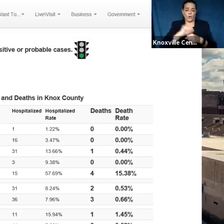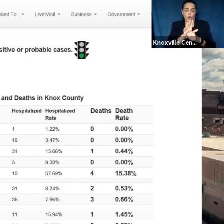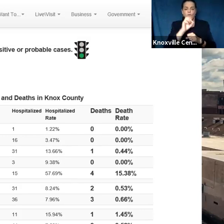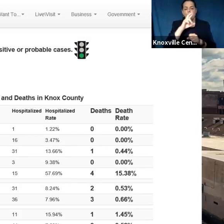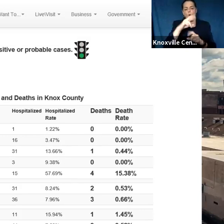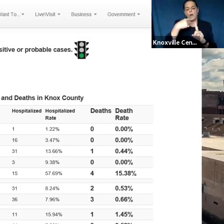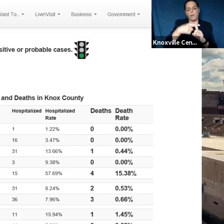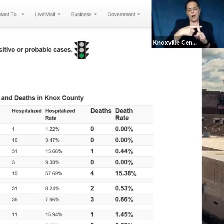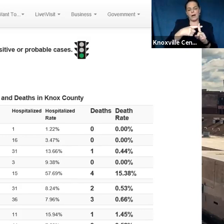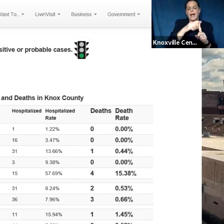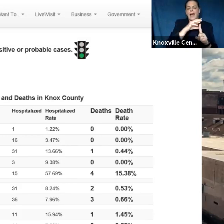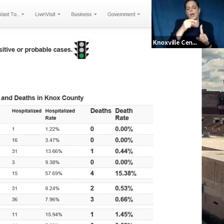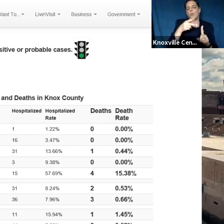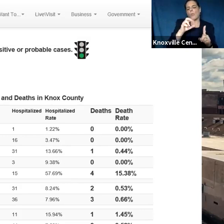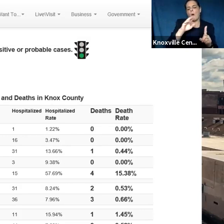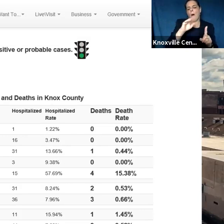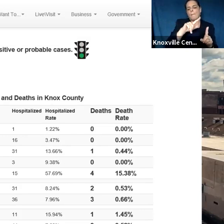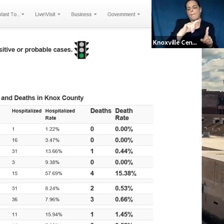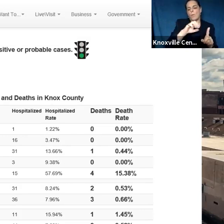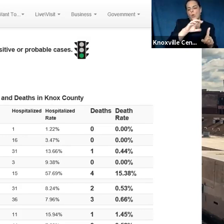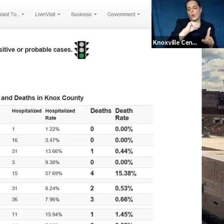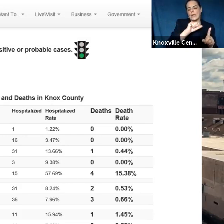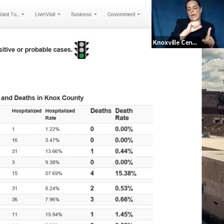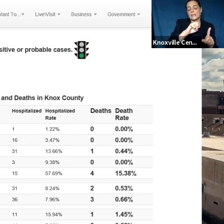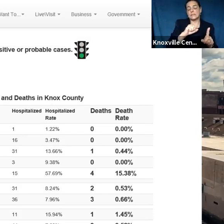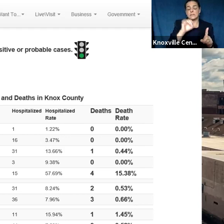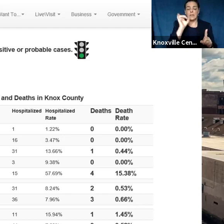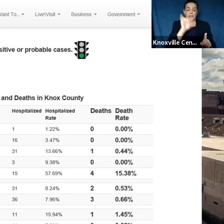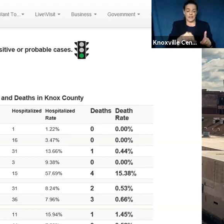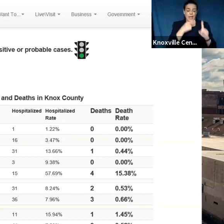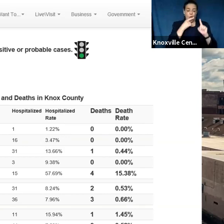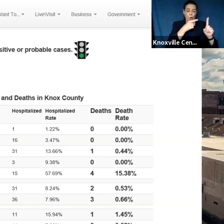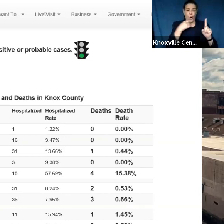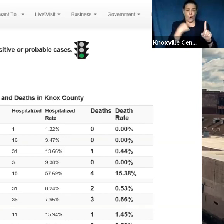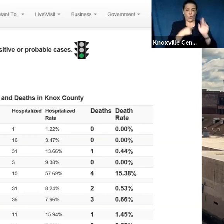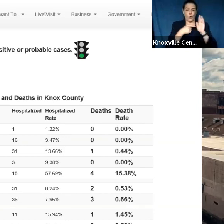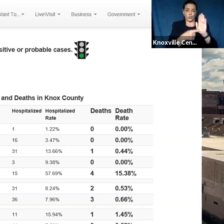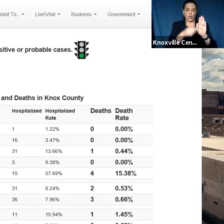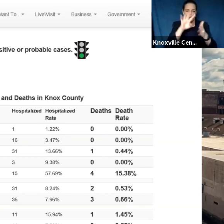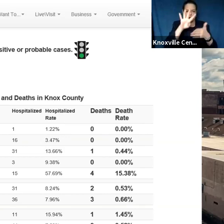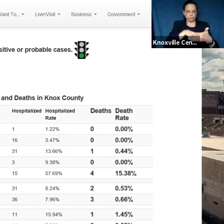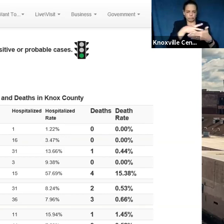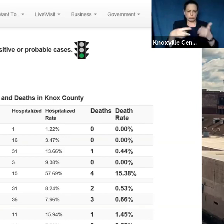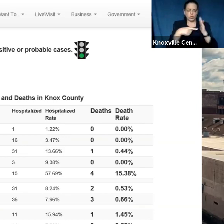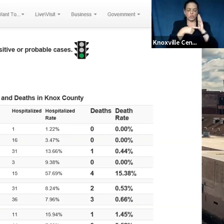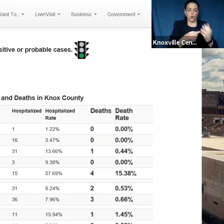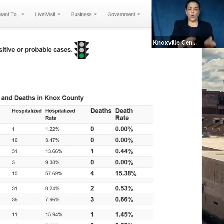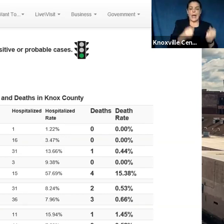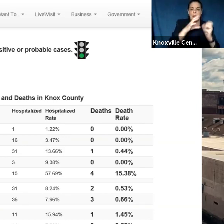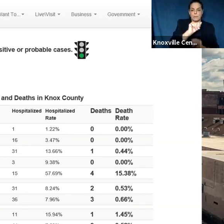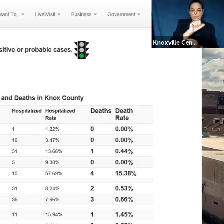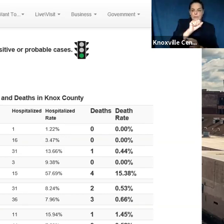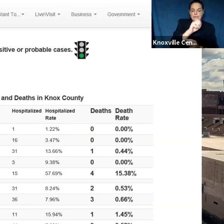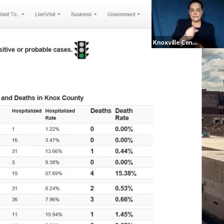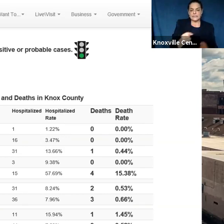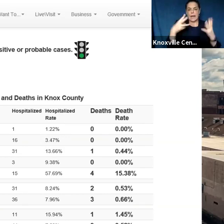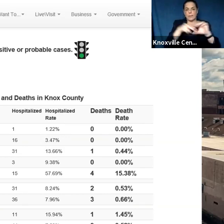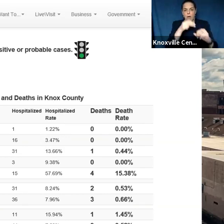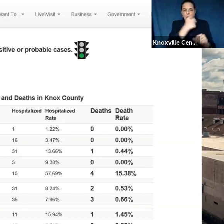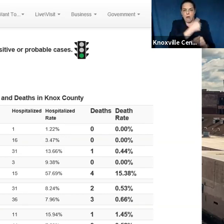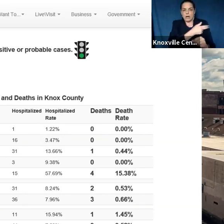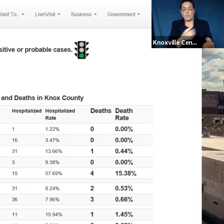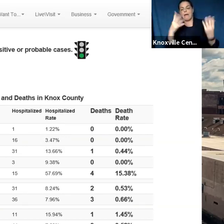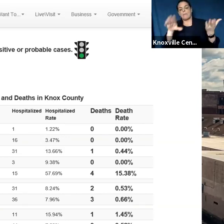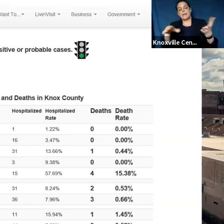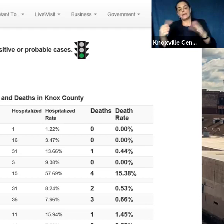or probable cases. For this benchmark, we show the chart that details cases, hospitalizations, and deaths. This